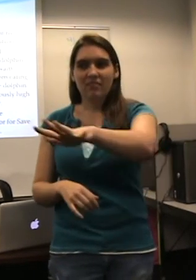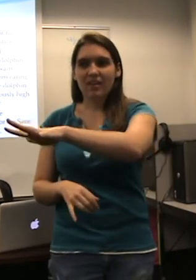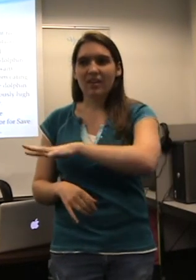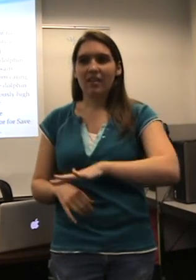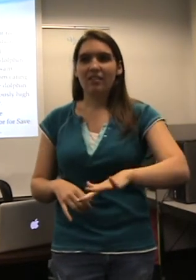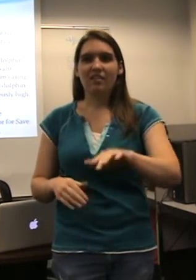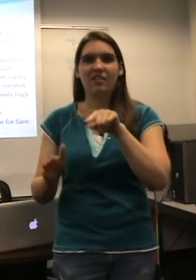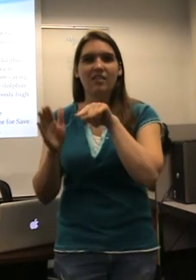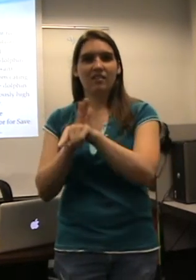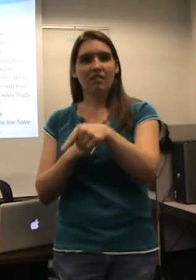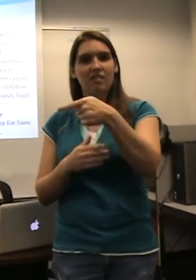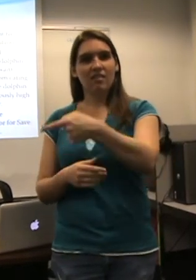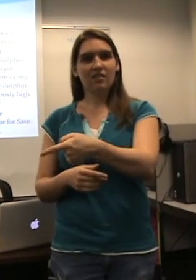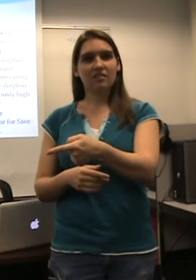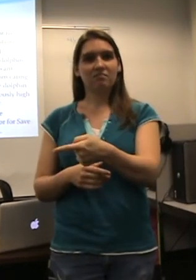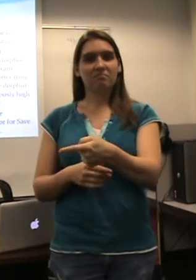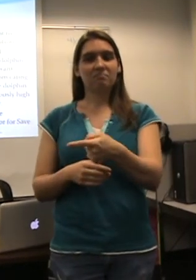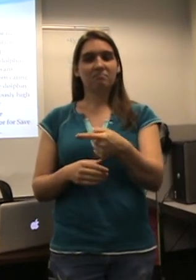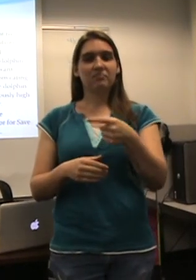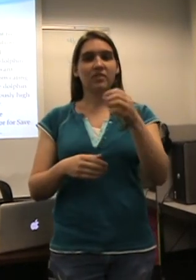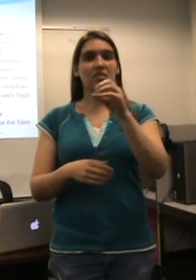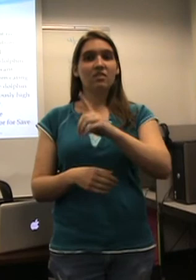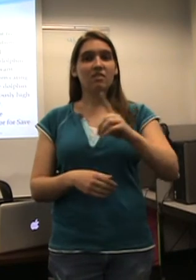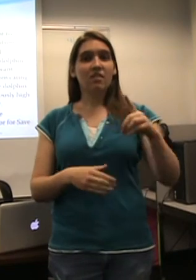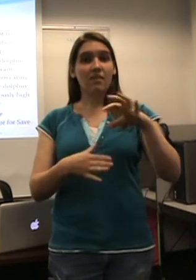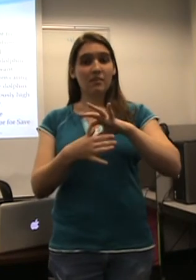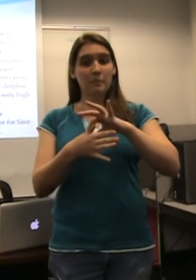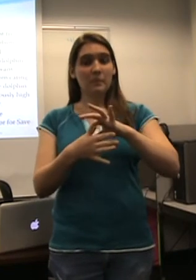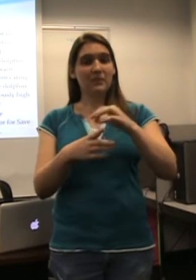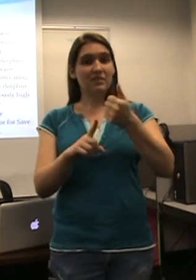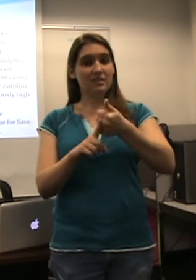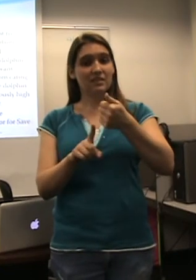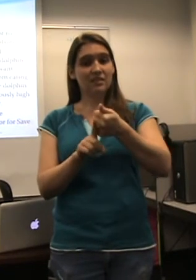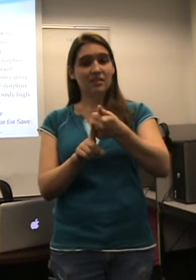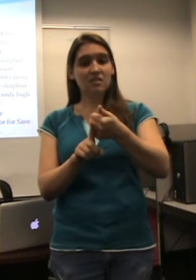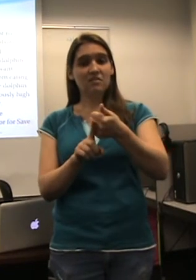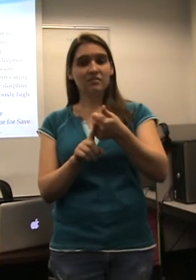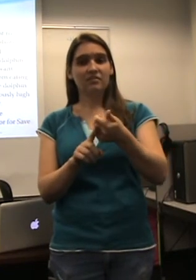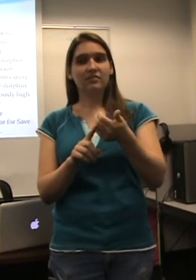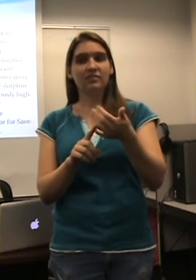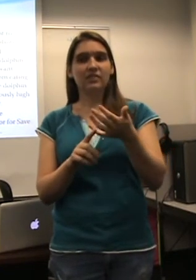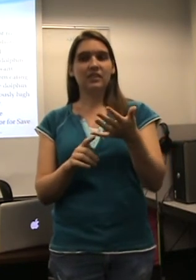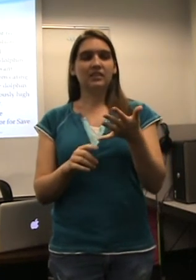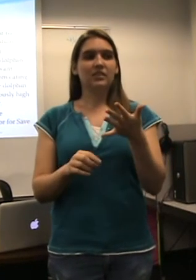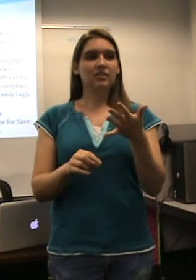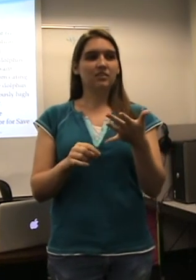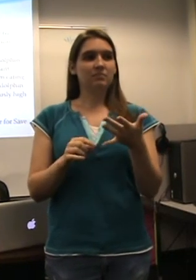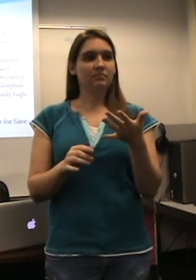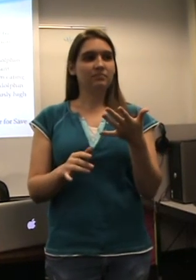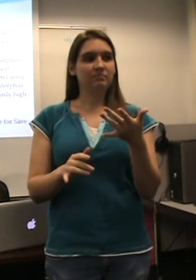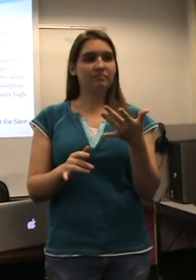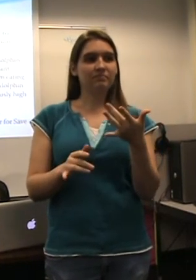Now, dolphin meat itself is is standard fare in the town, but it's rarely eaten in